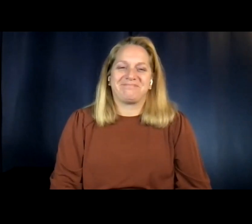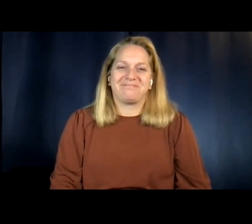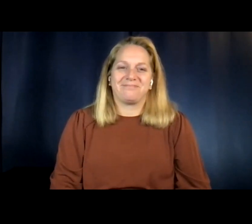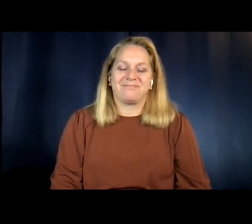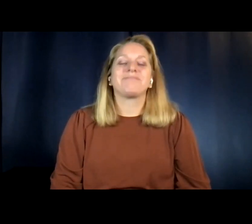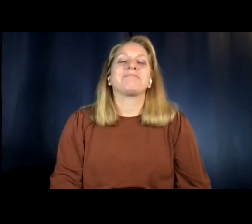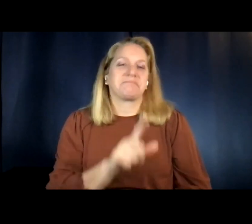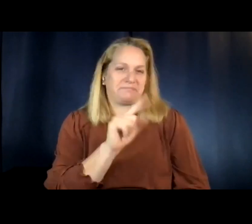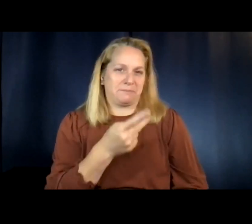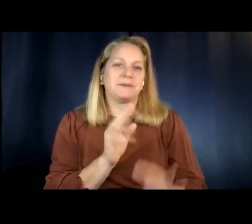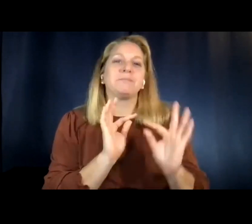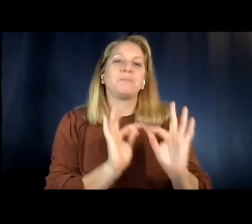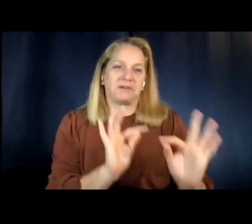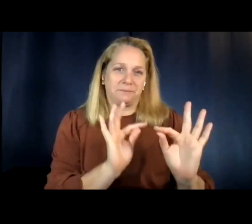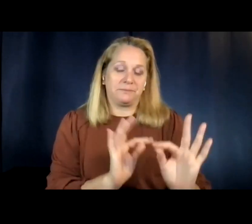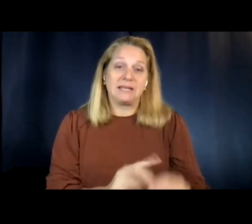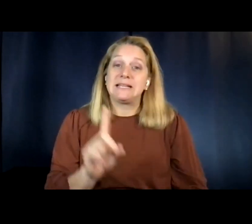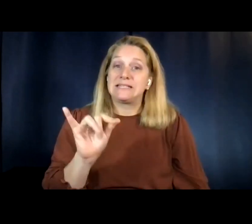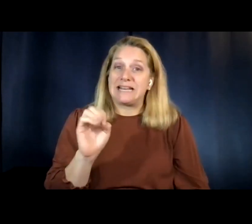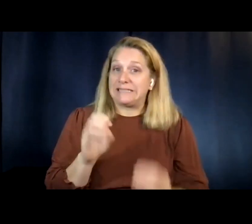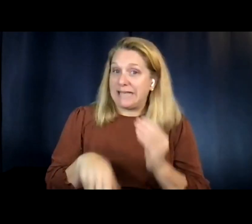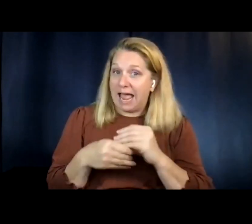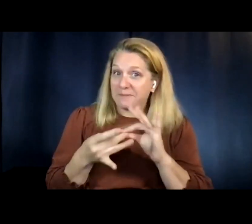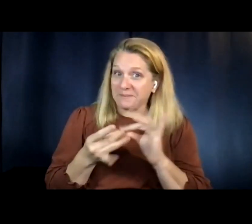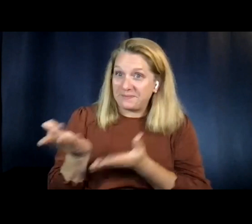Perfect. Thank you. Denise, you want to add something?